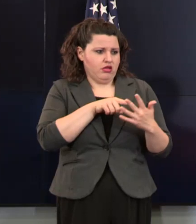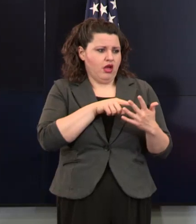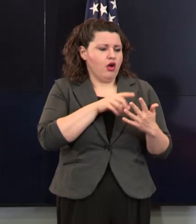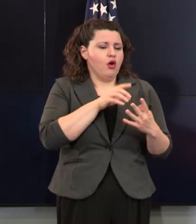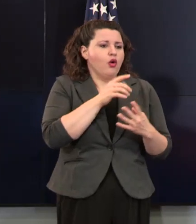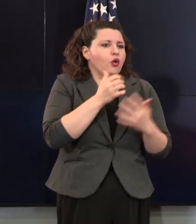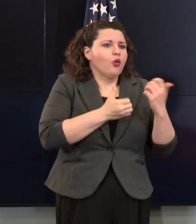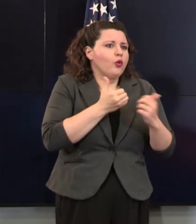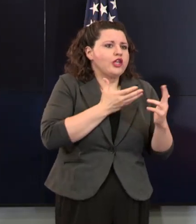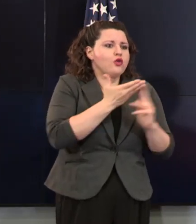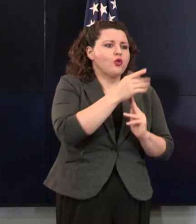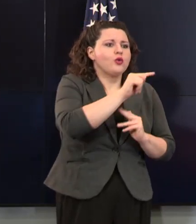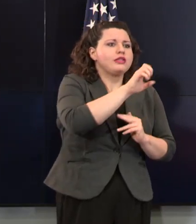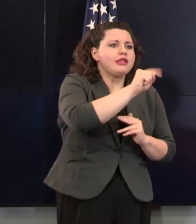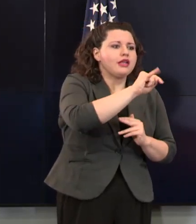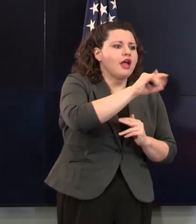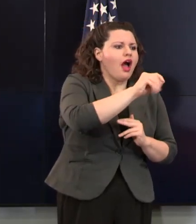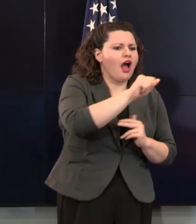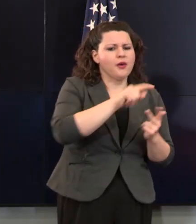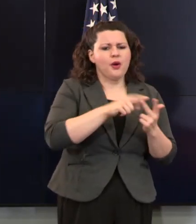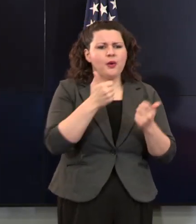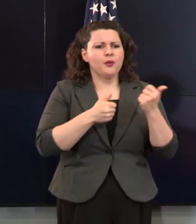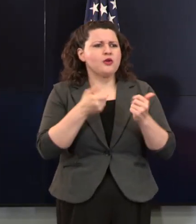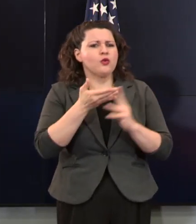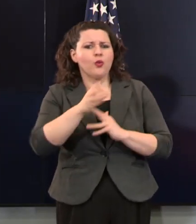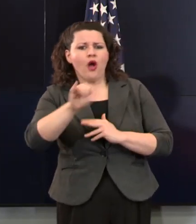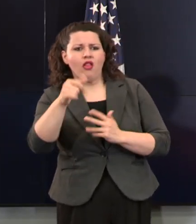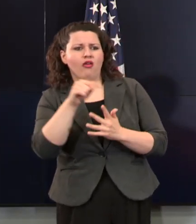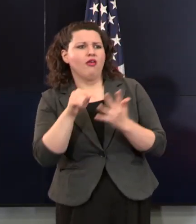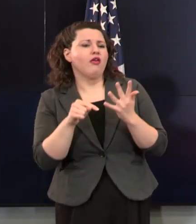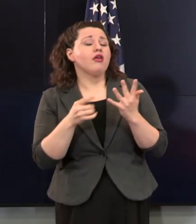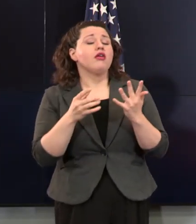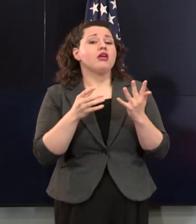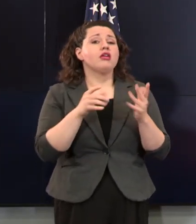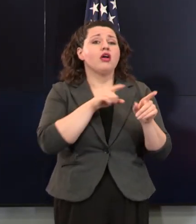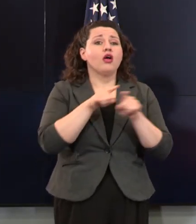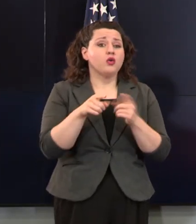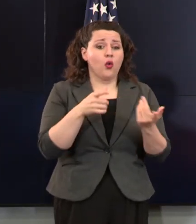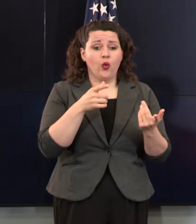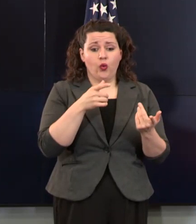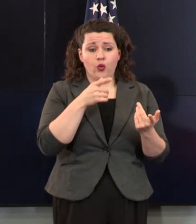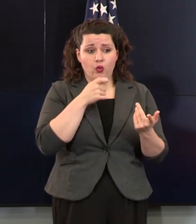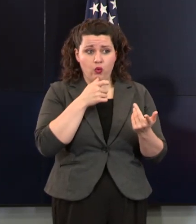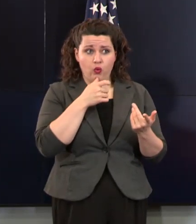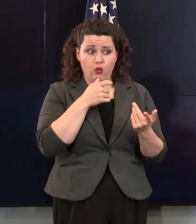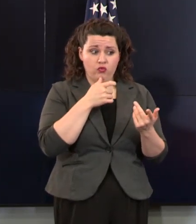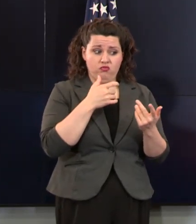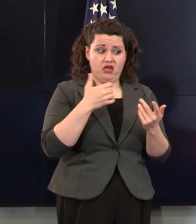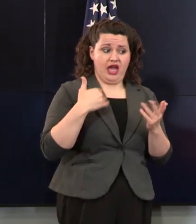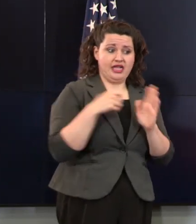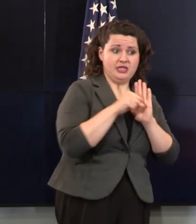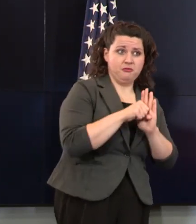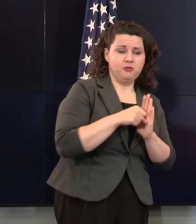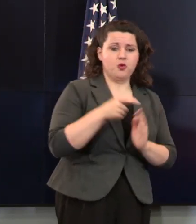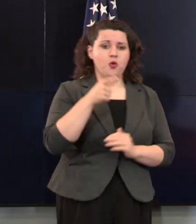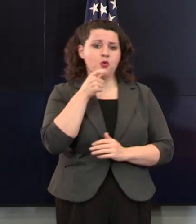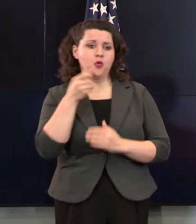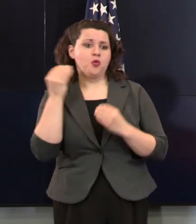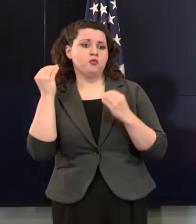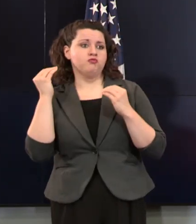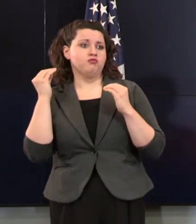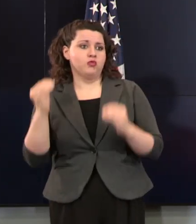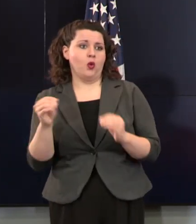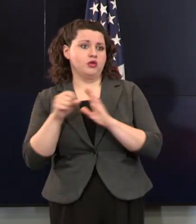Test Iowa side, what came through others, Yeah. and then also who had shown symptoms, who had not? Yeah, so Kind